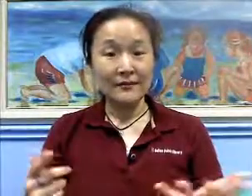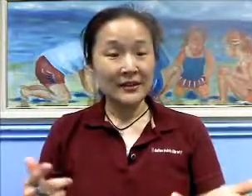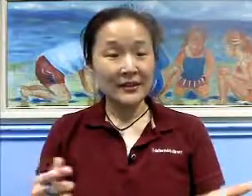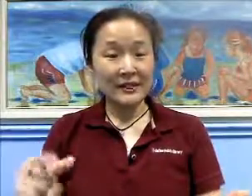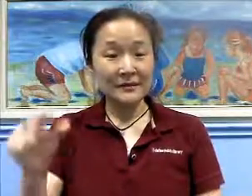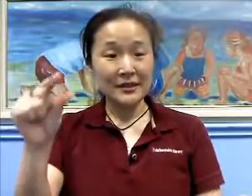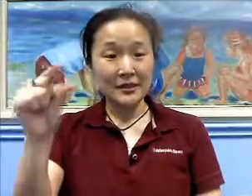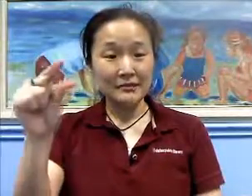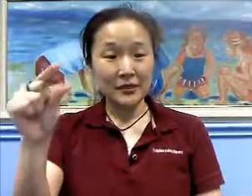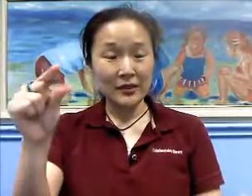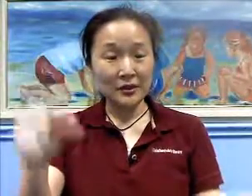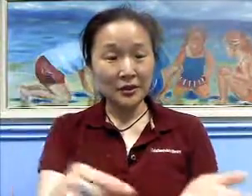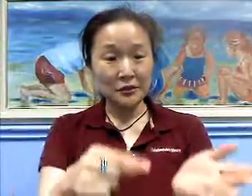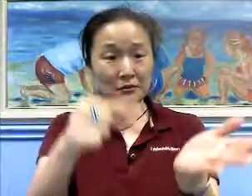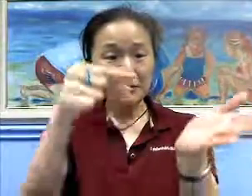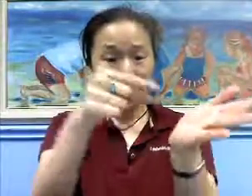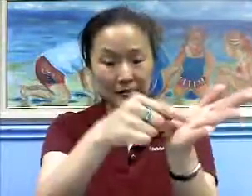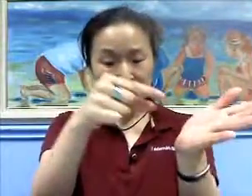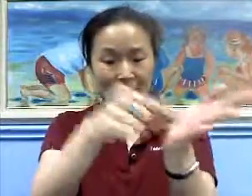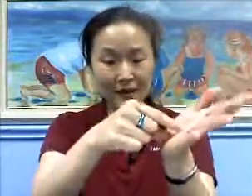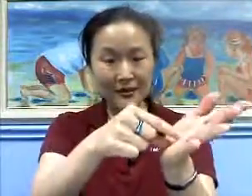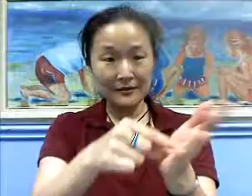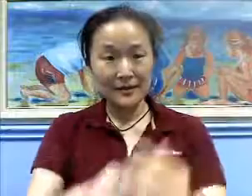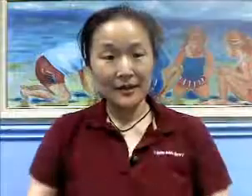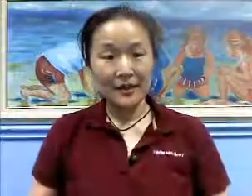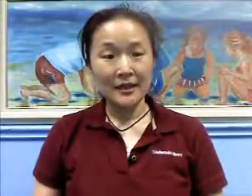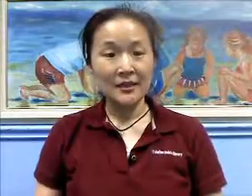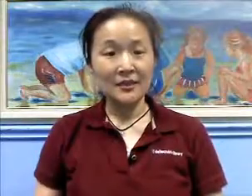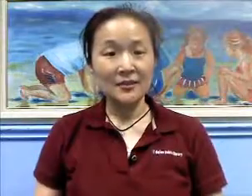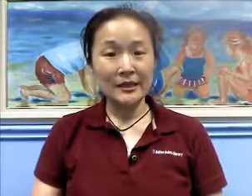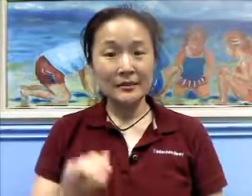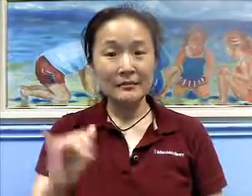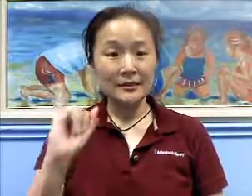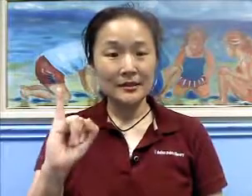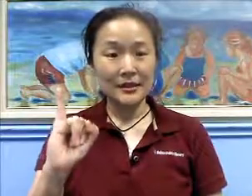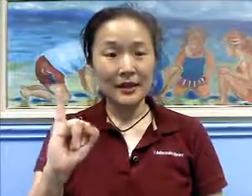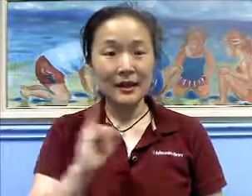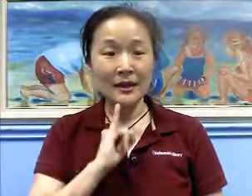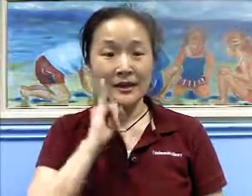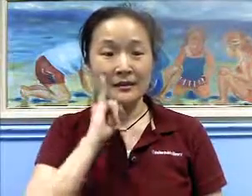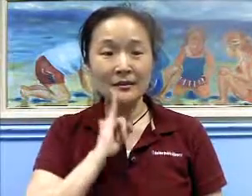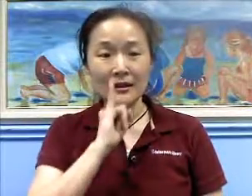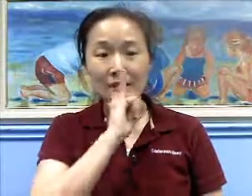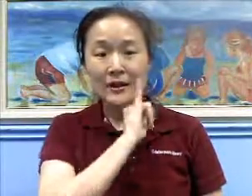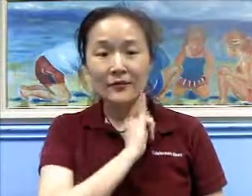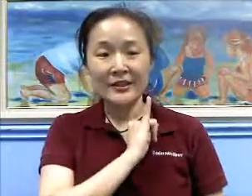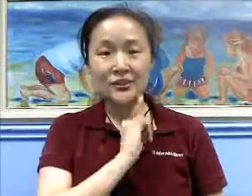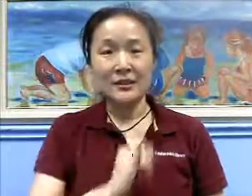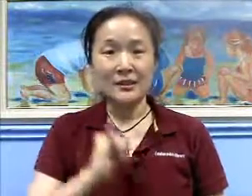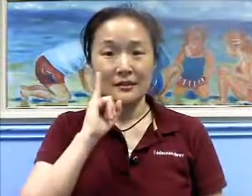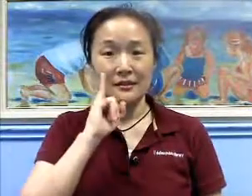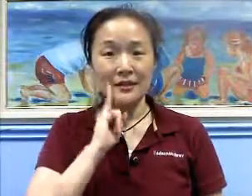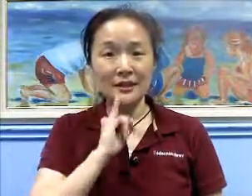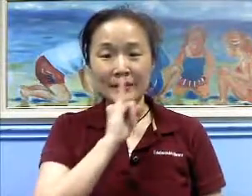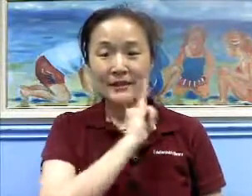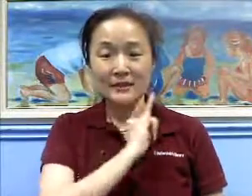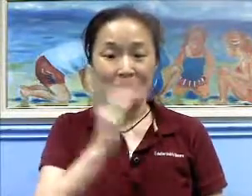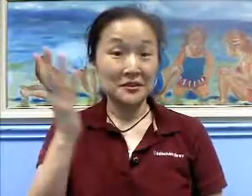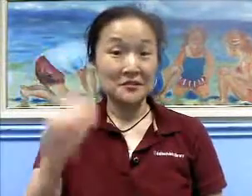Very same thing, but with a Q. Iraq. And then Israel. Just take an I like restaurant. Israel, because they're